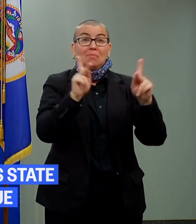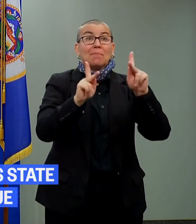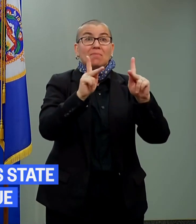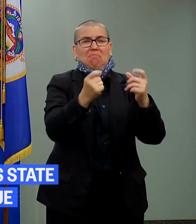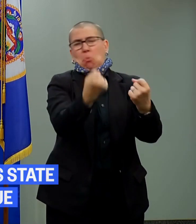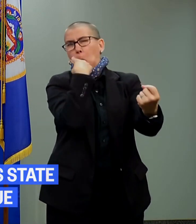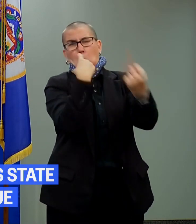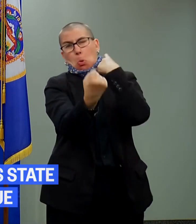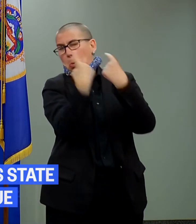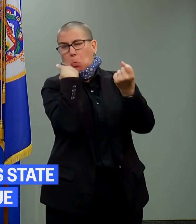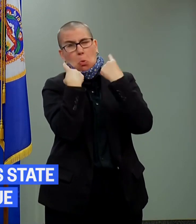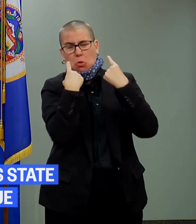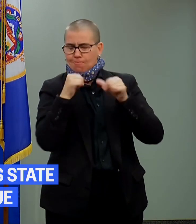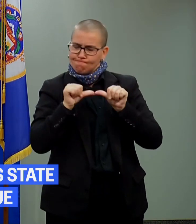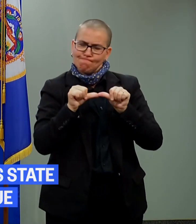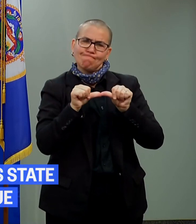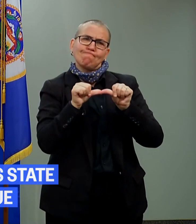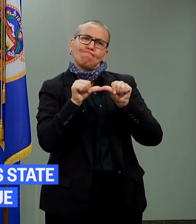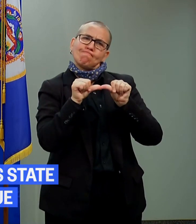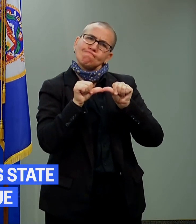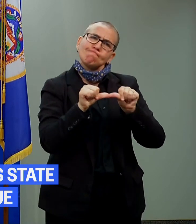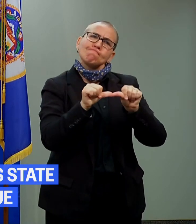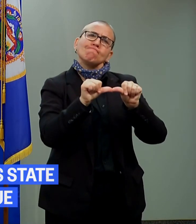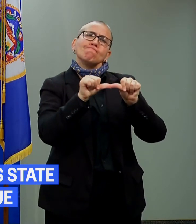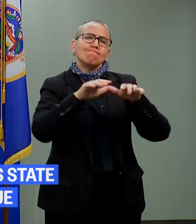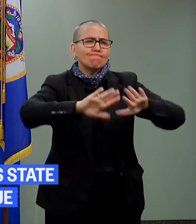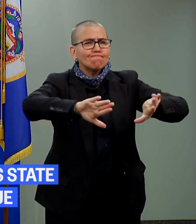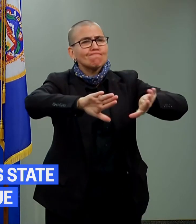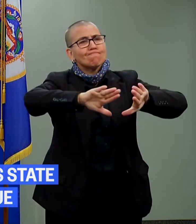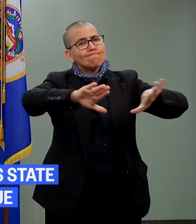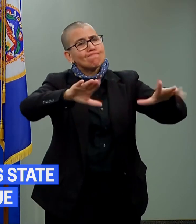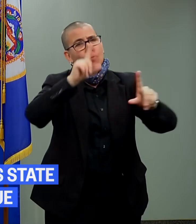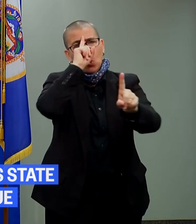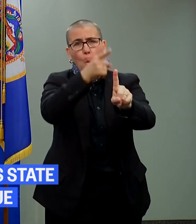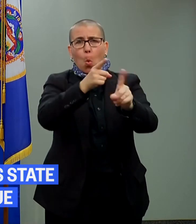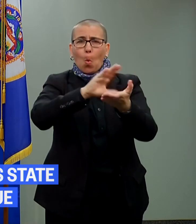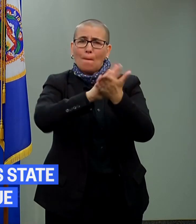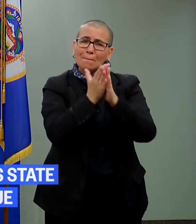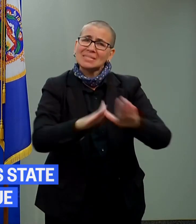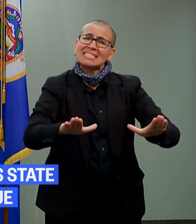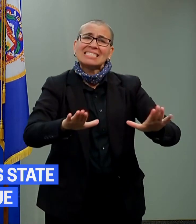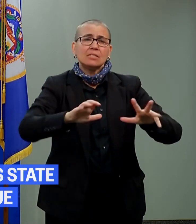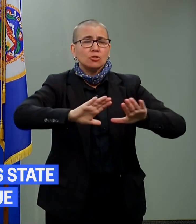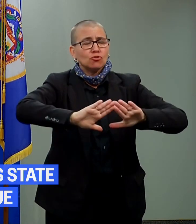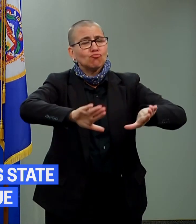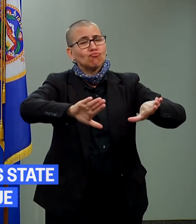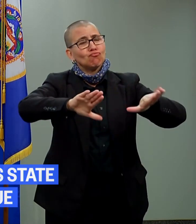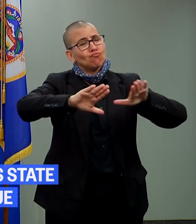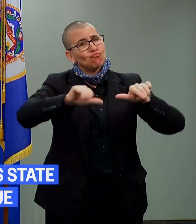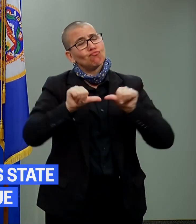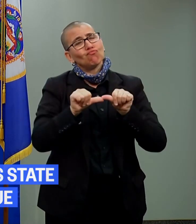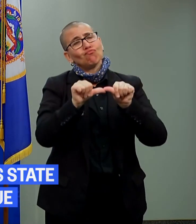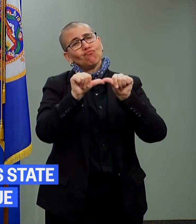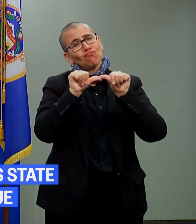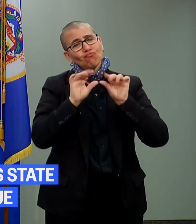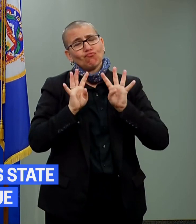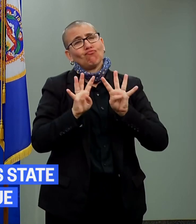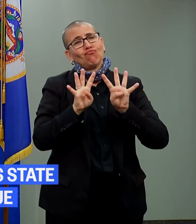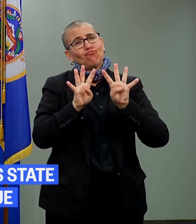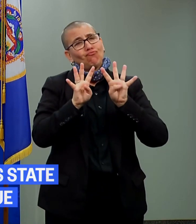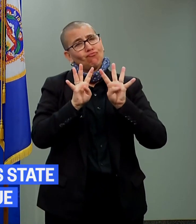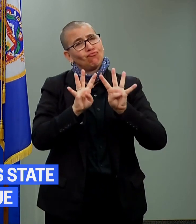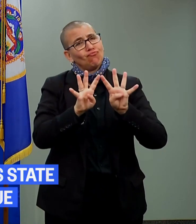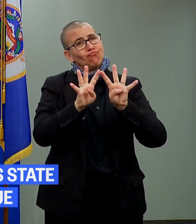part of this work with us as we build this stronger pact, this stronger social compact, and this better future